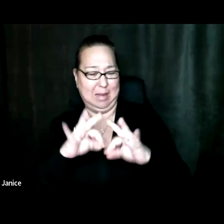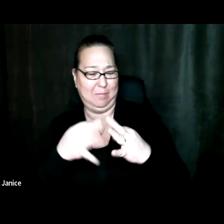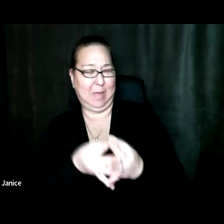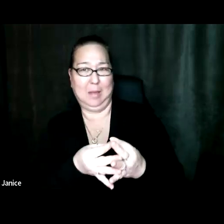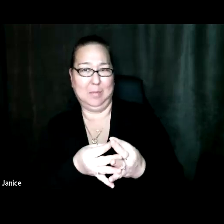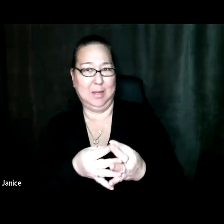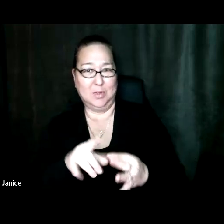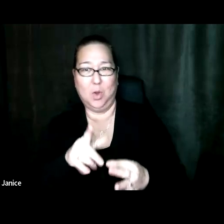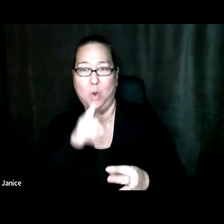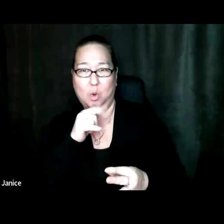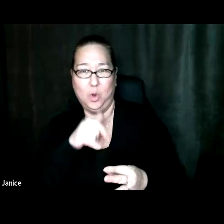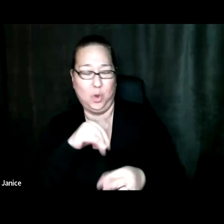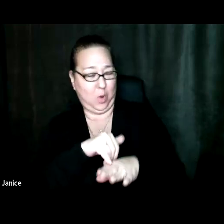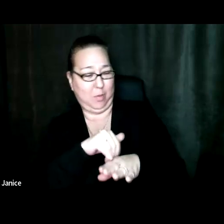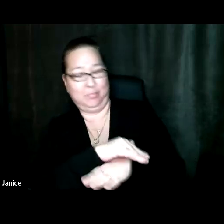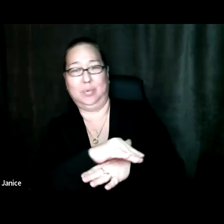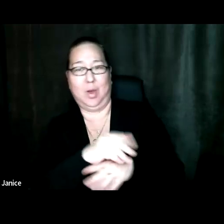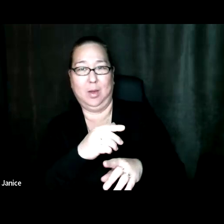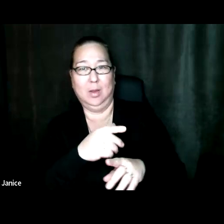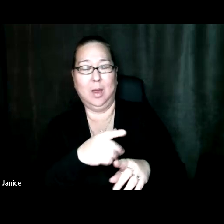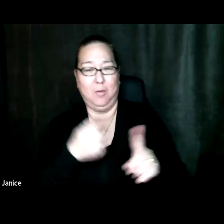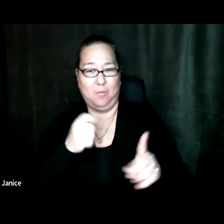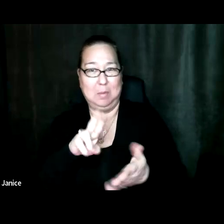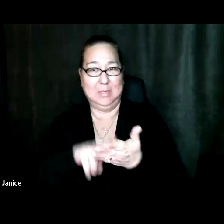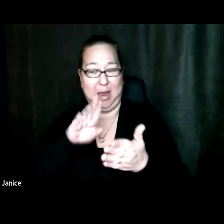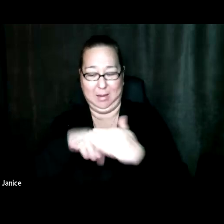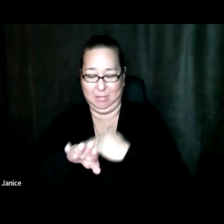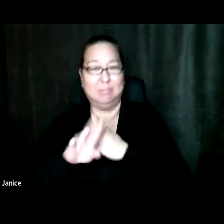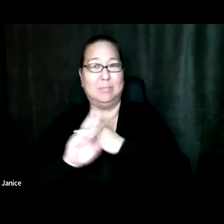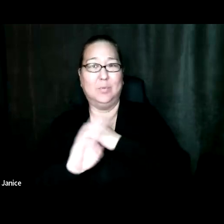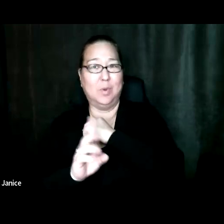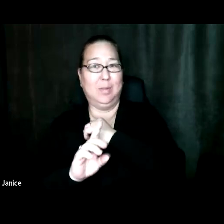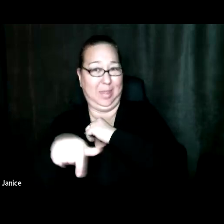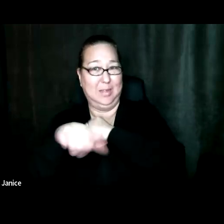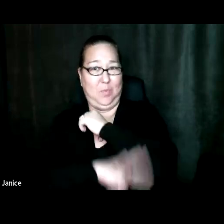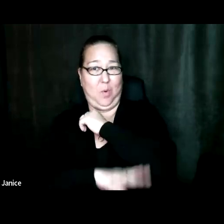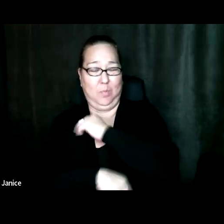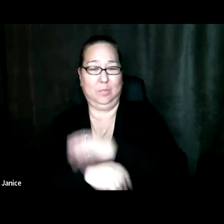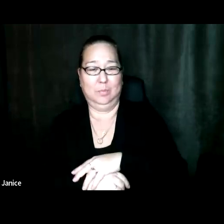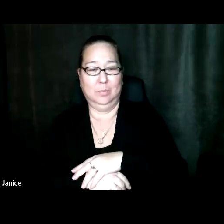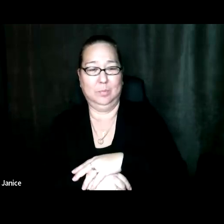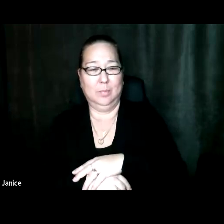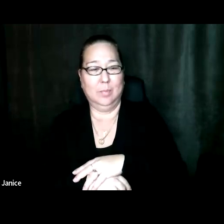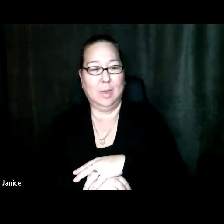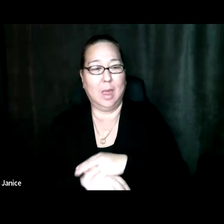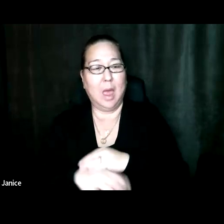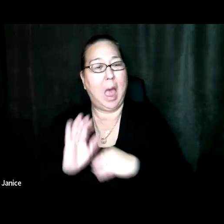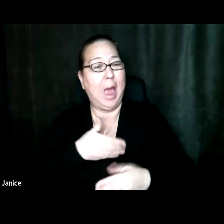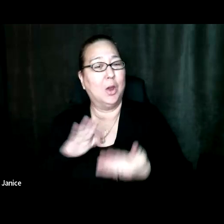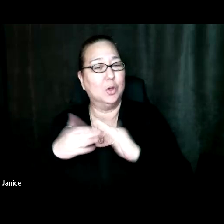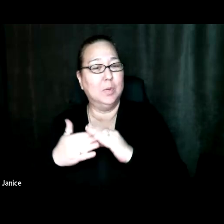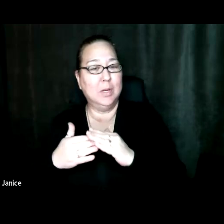school. Our community has spent several hours at school preview days this fall trying to recruit new